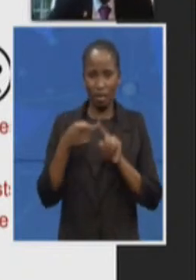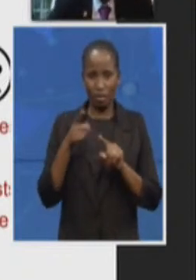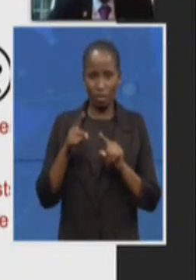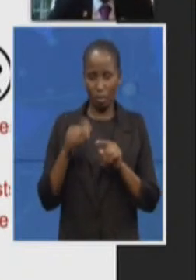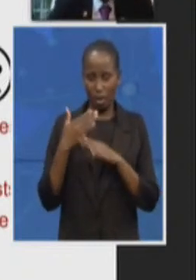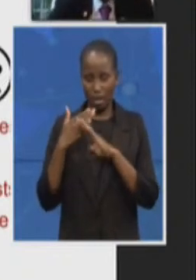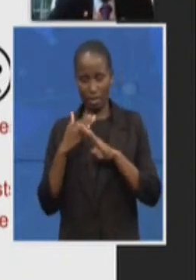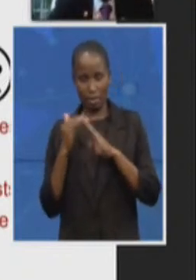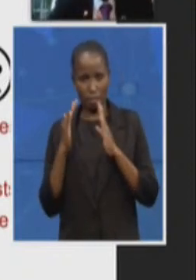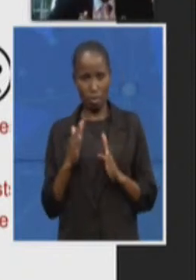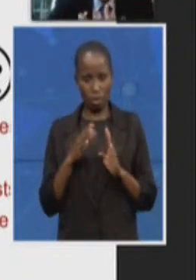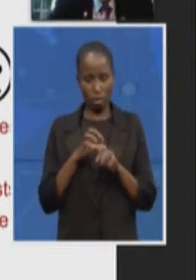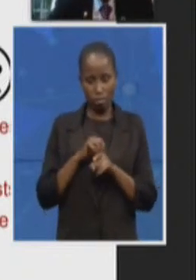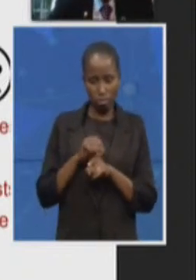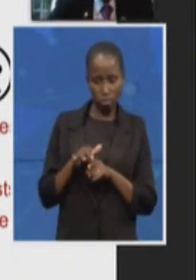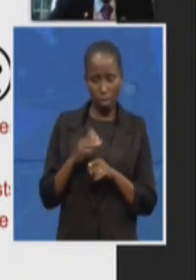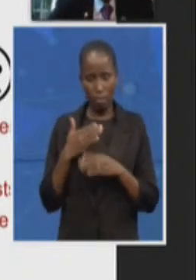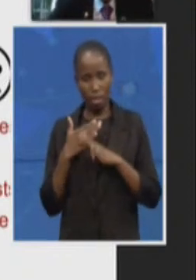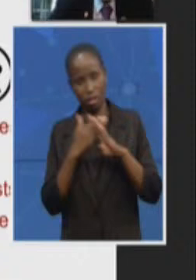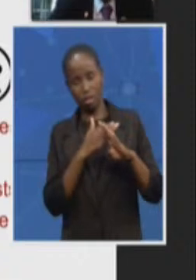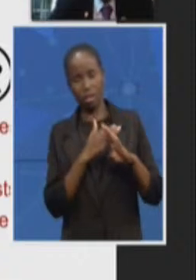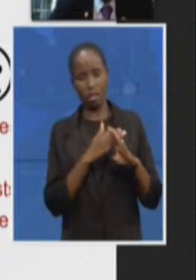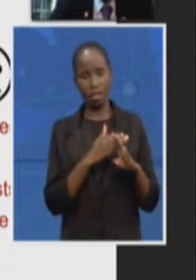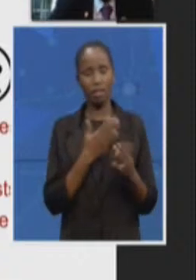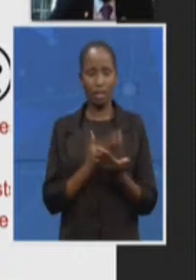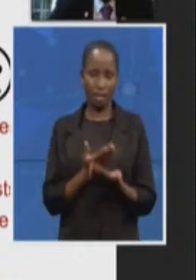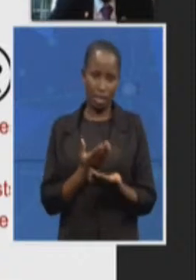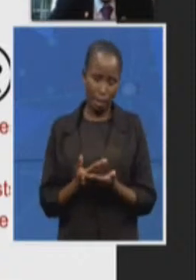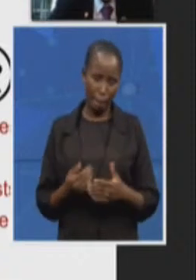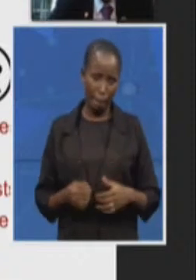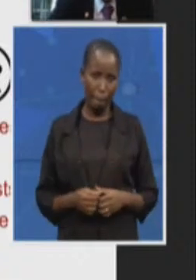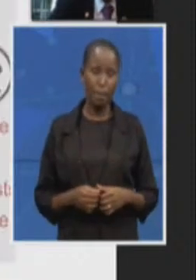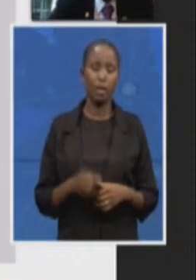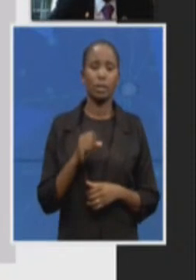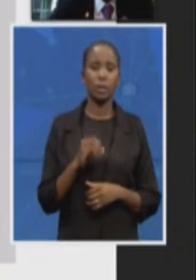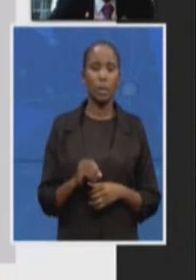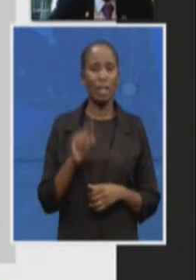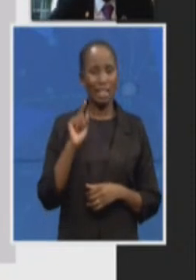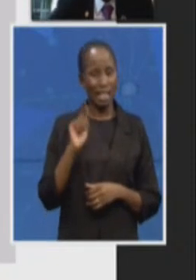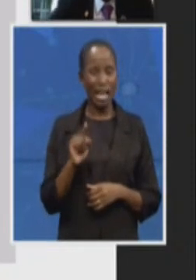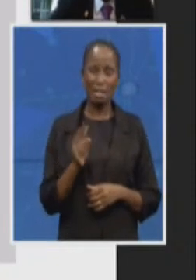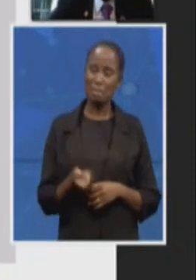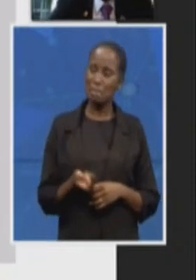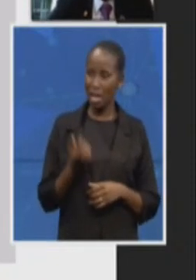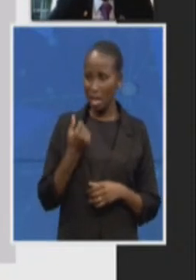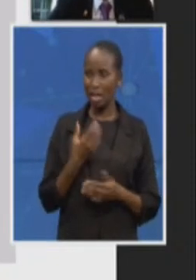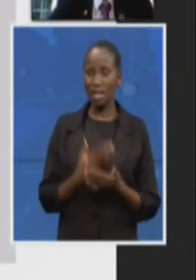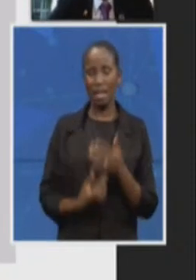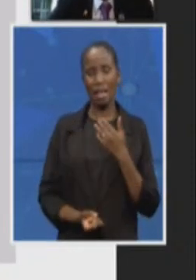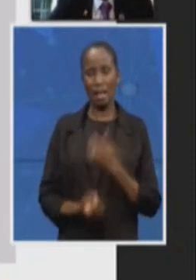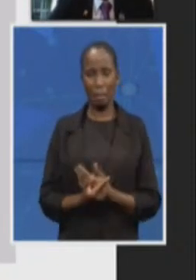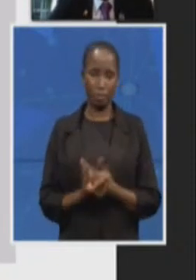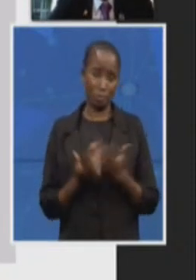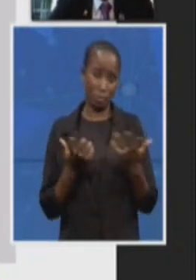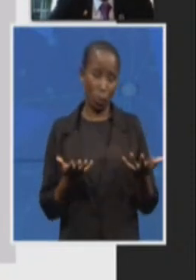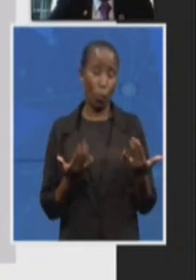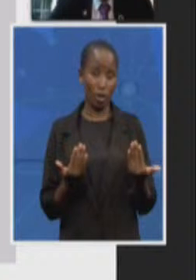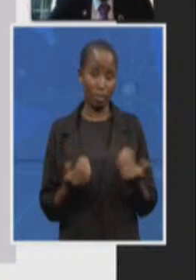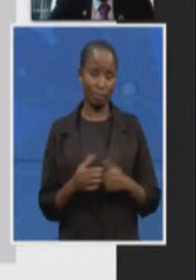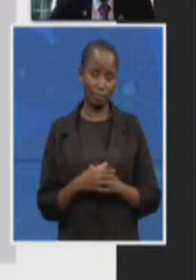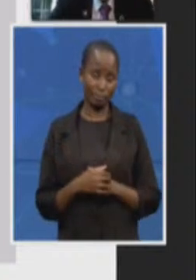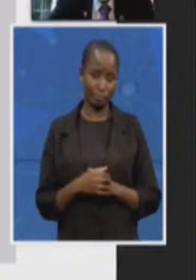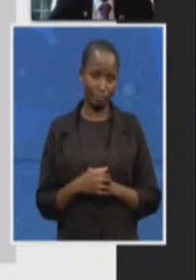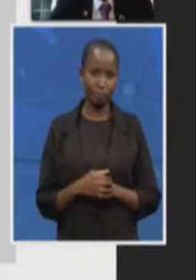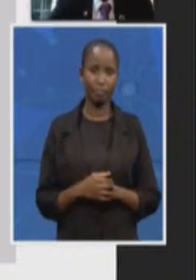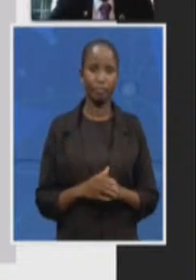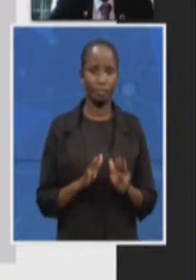immunity. So that's the likely scenario that we are to see, I'm expecting. Now, more Omicron is